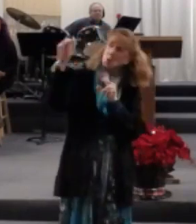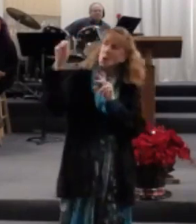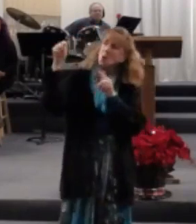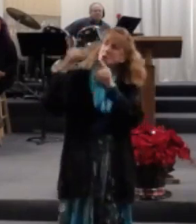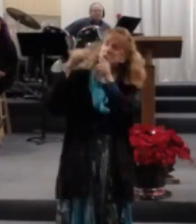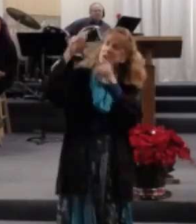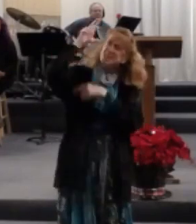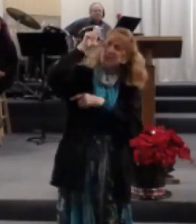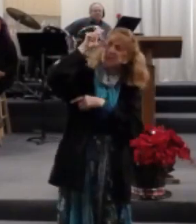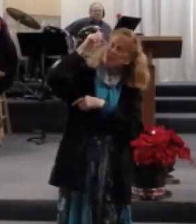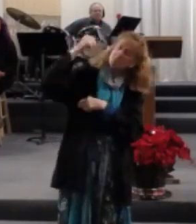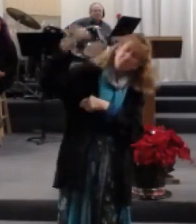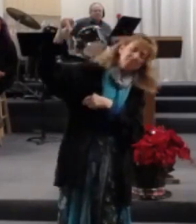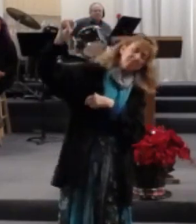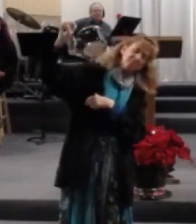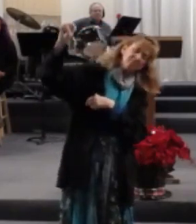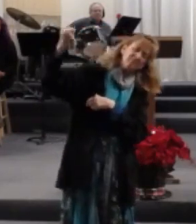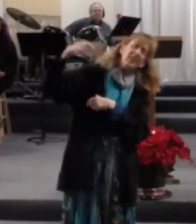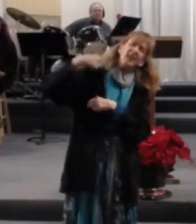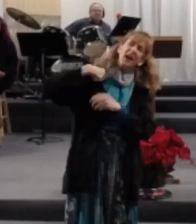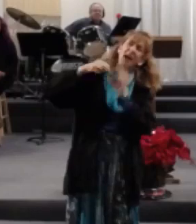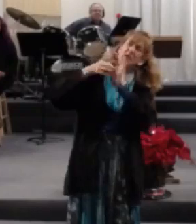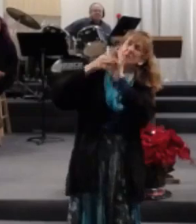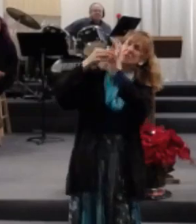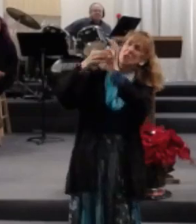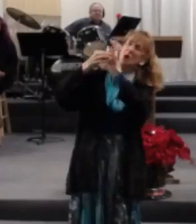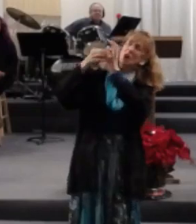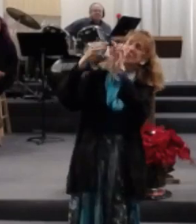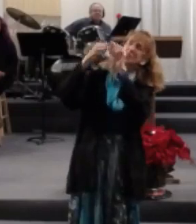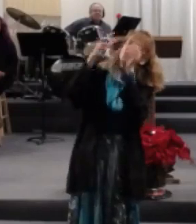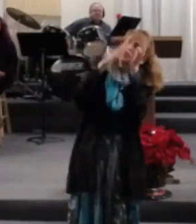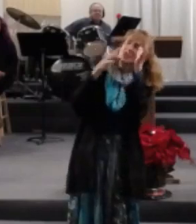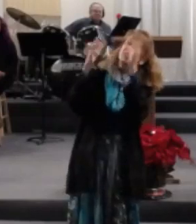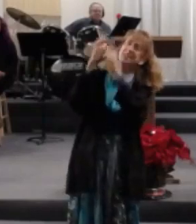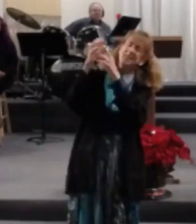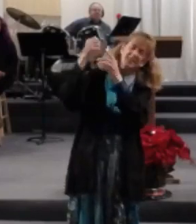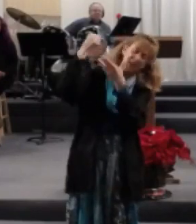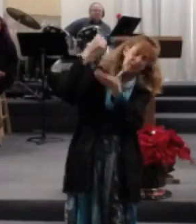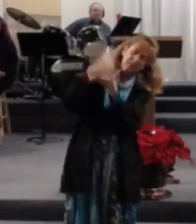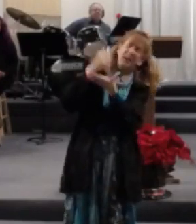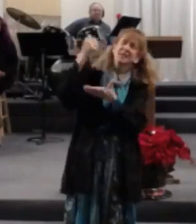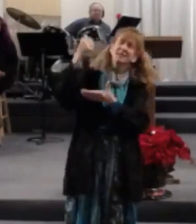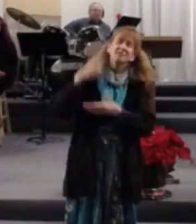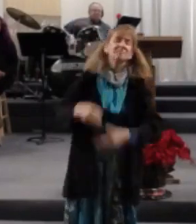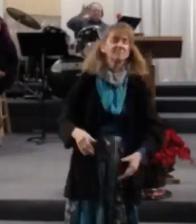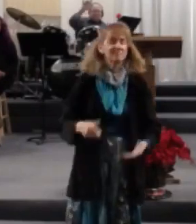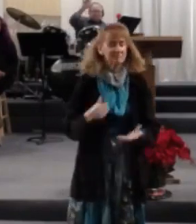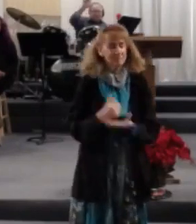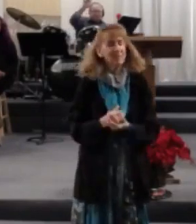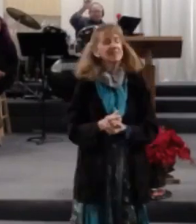Jesus. I belong to church. I go to church to hear God's word.